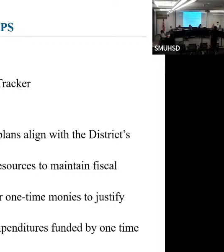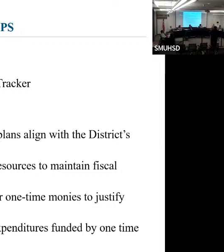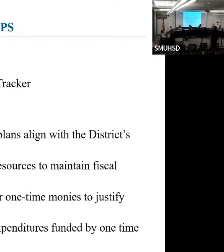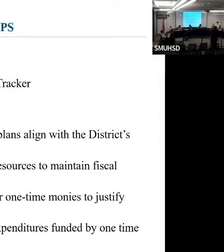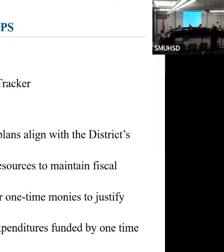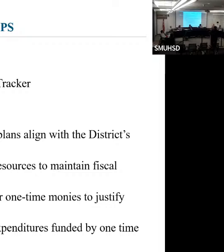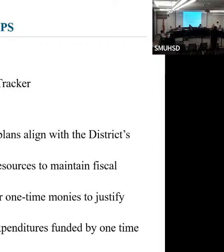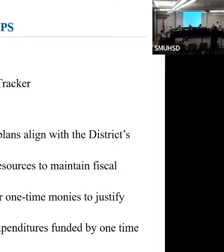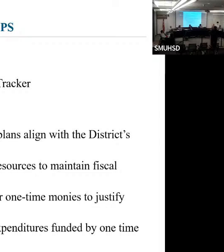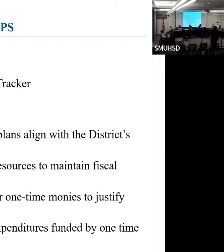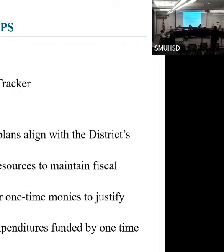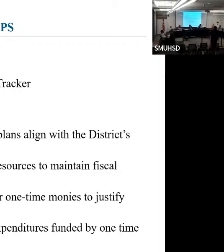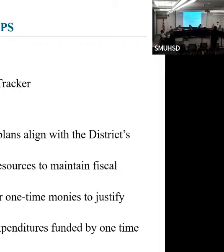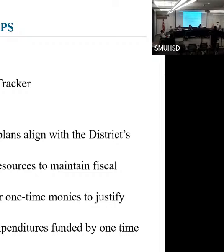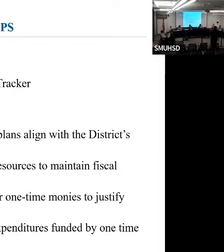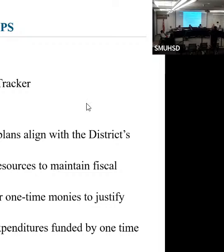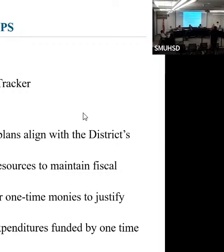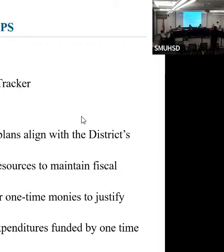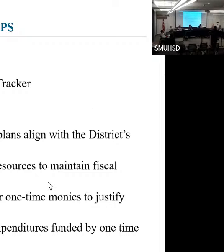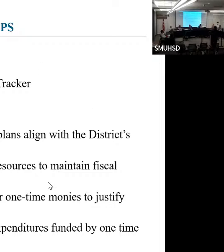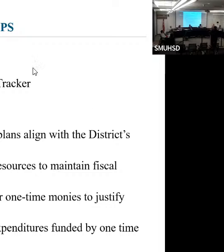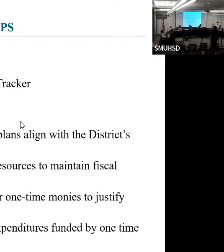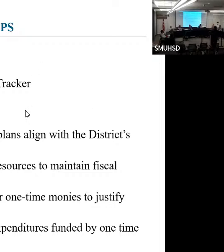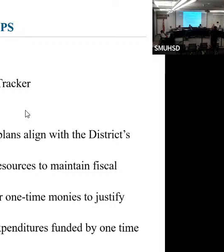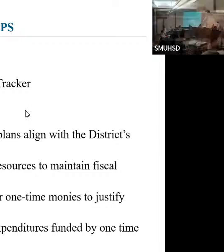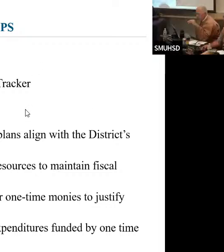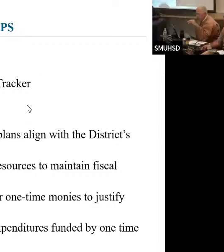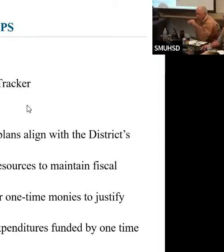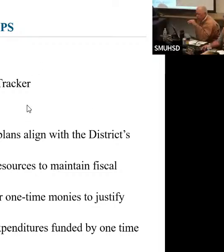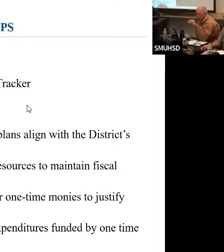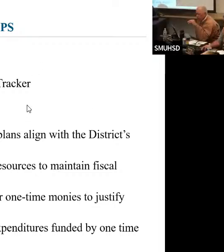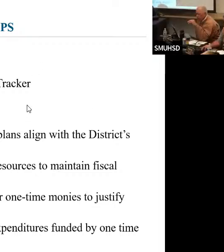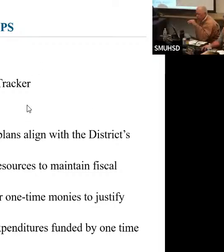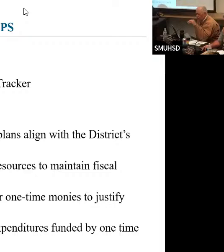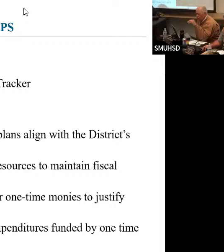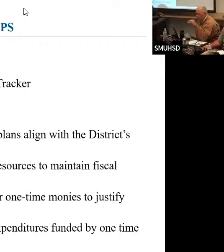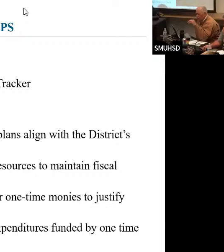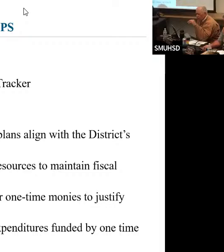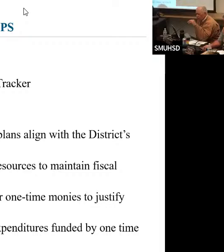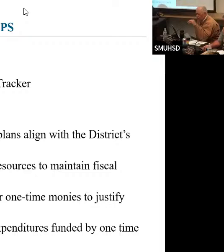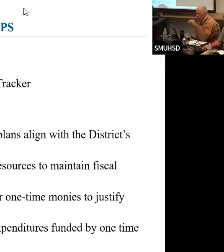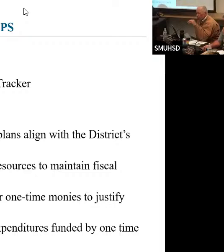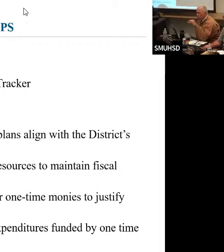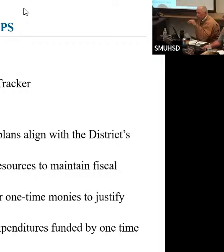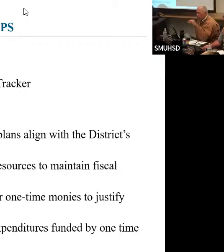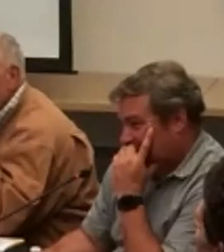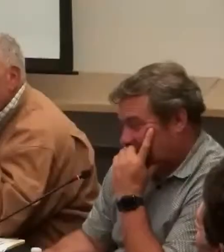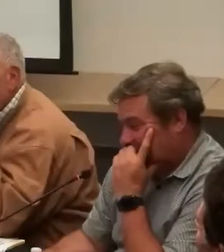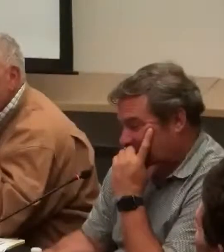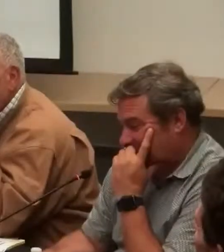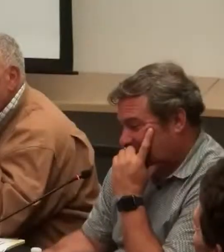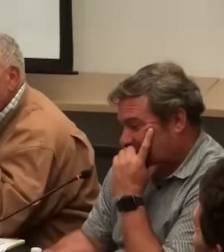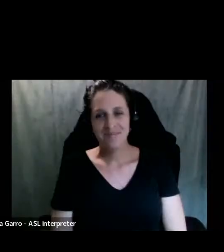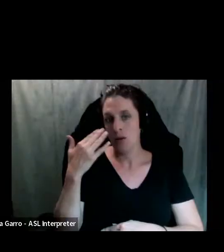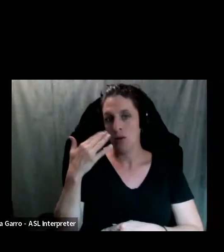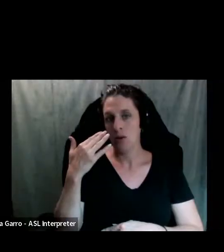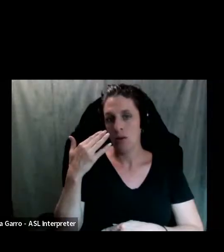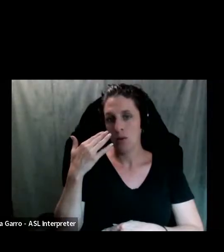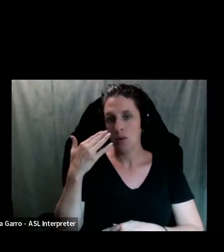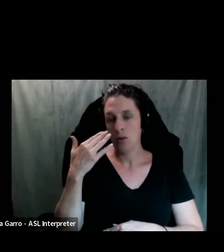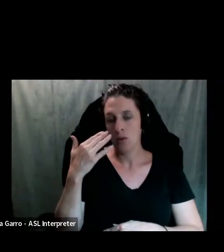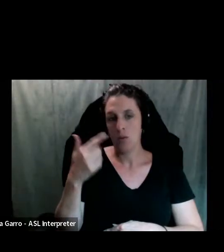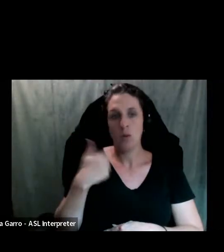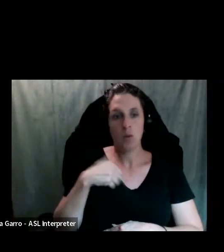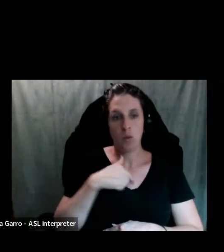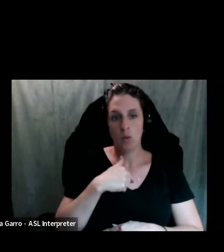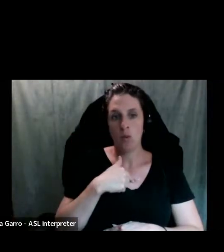never used resist on that one-time money. And I know where did we